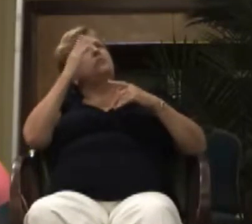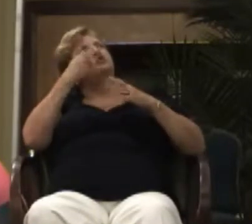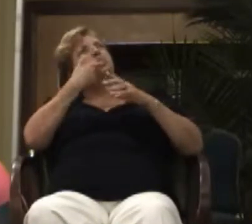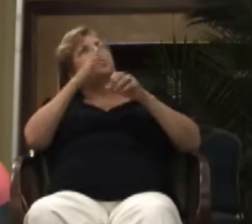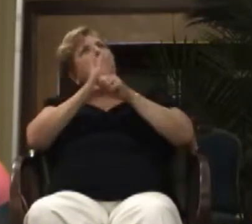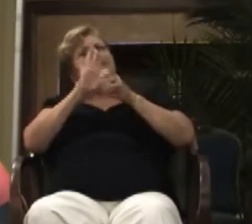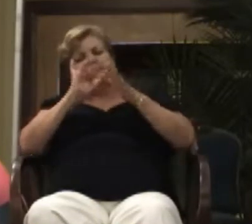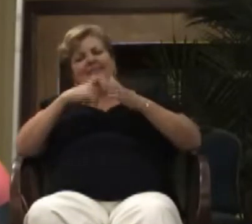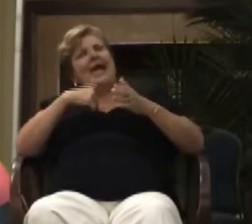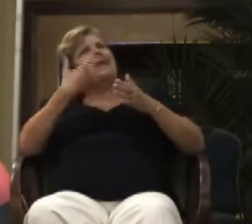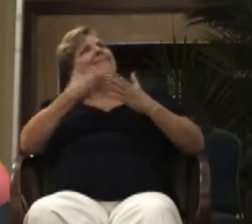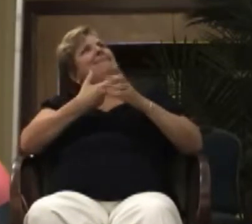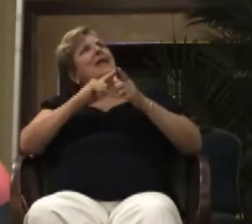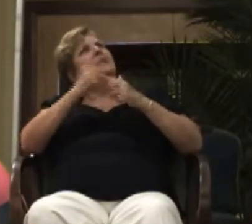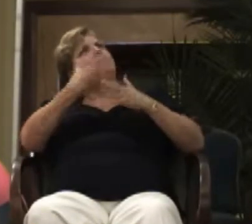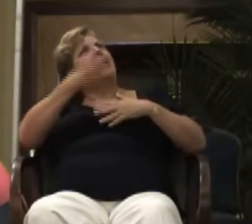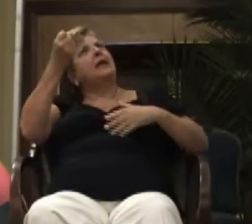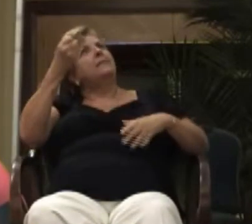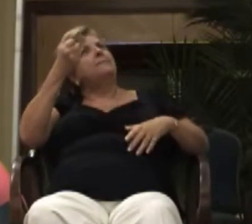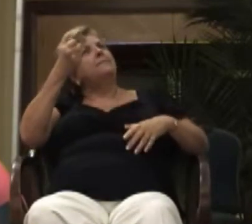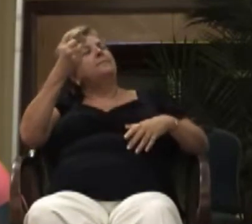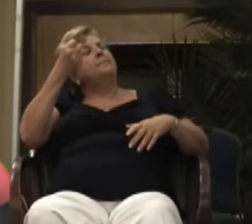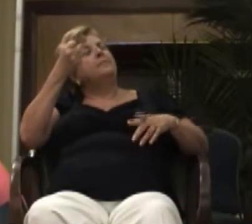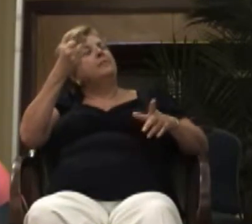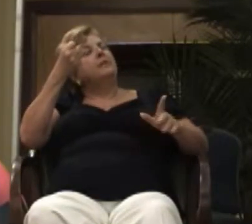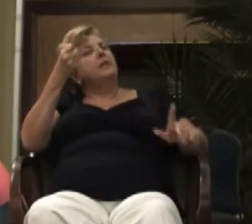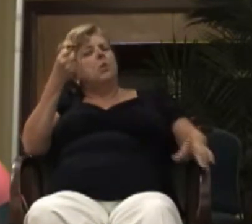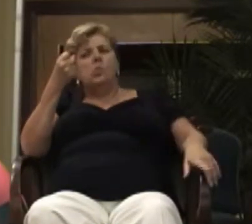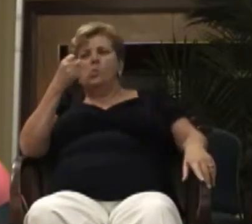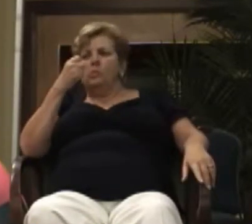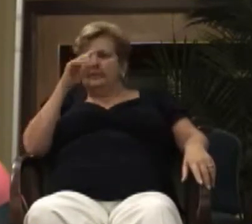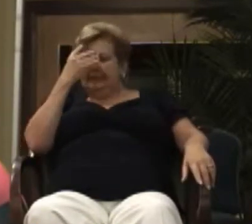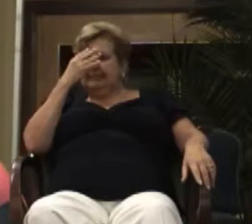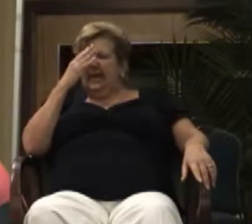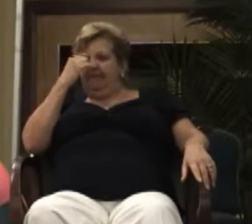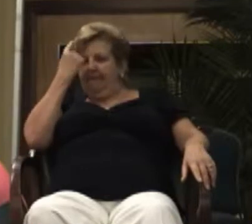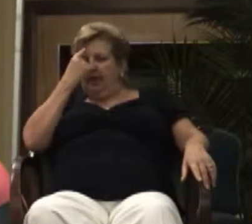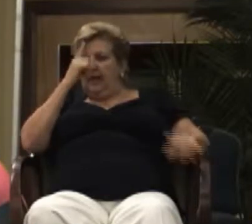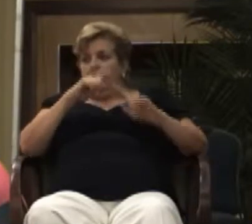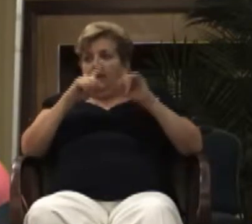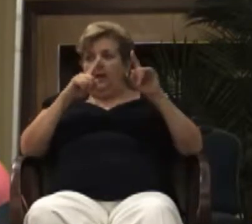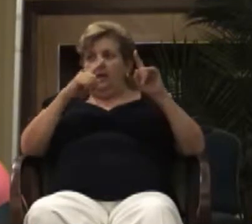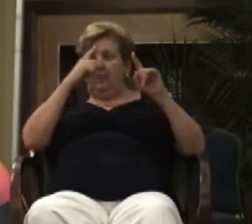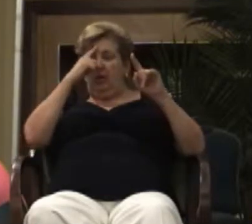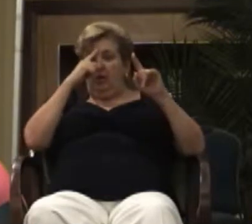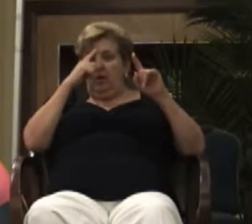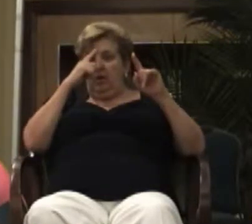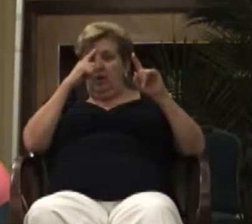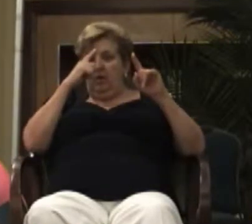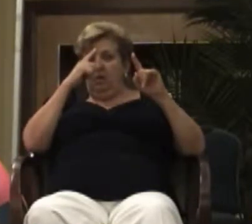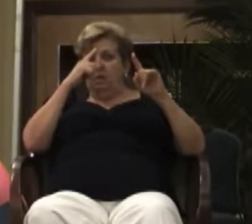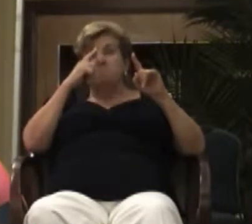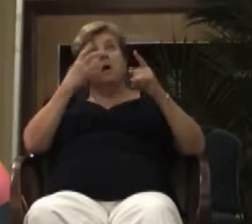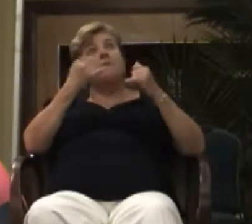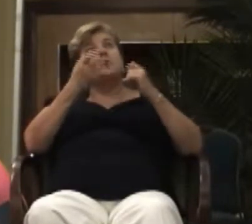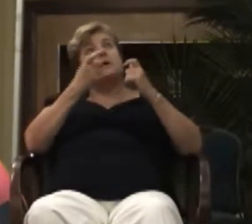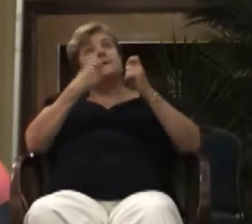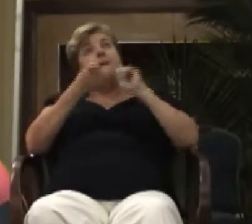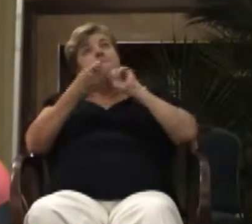So this is my thinking. It's insane, and I know that. But I'm going to get back at God. And the only way I need to